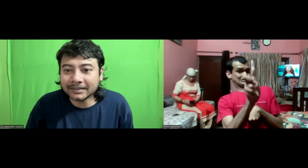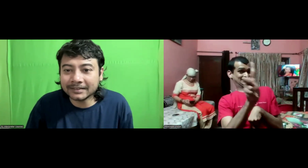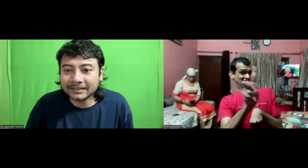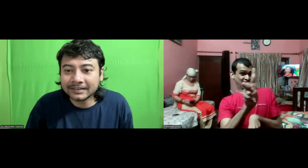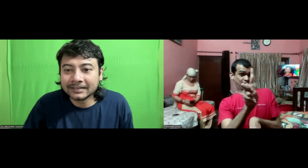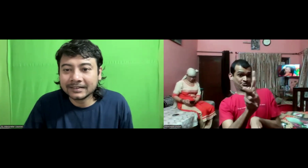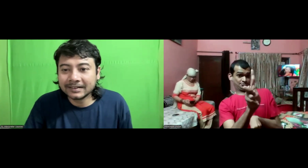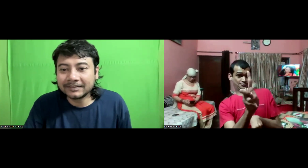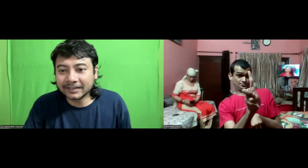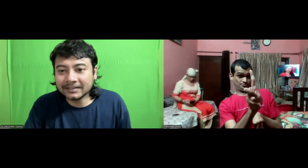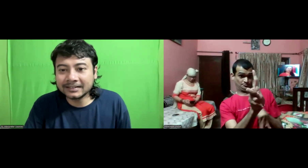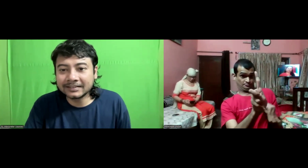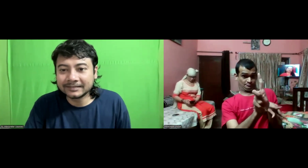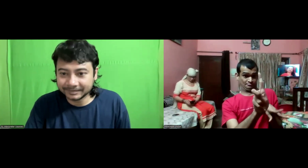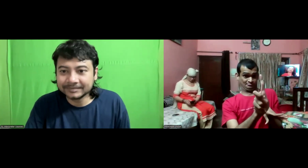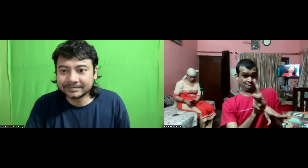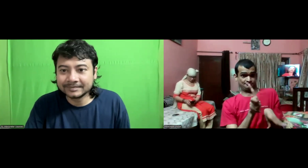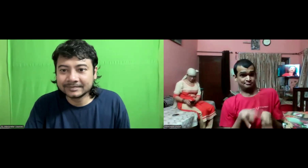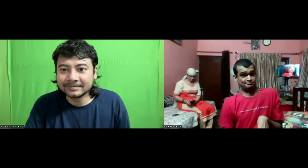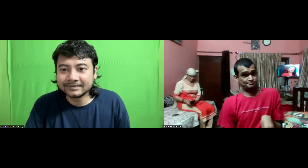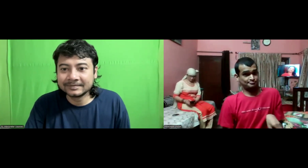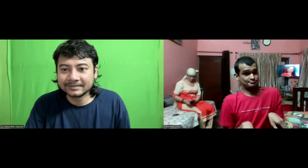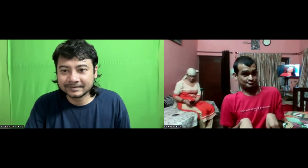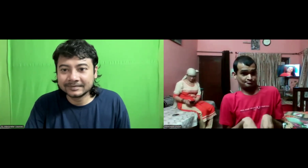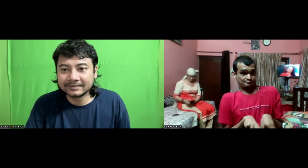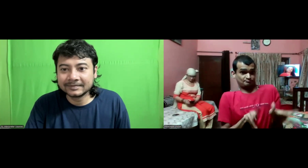November Mataji, first.